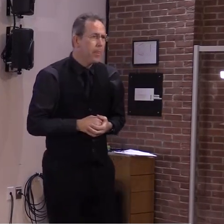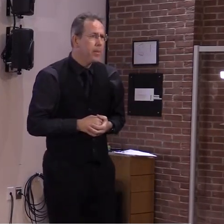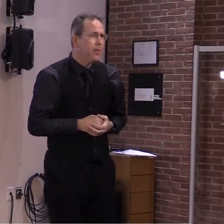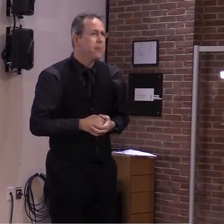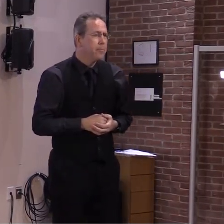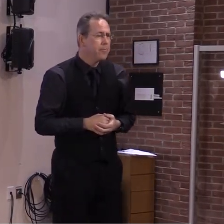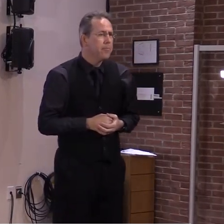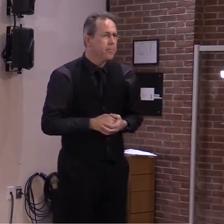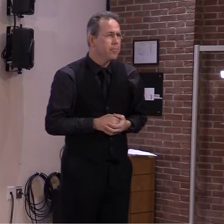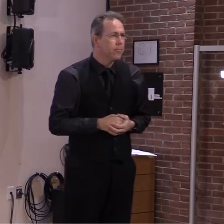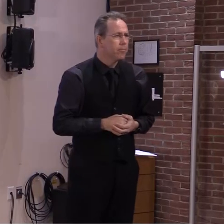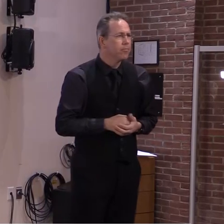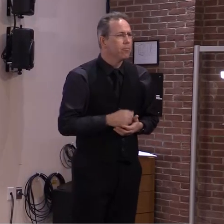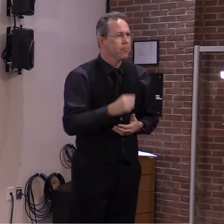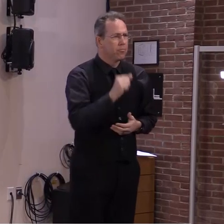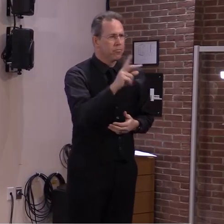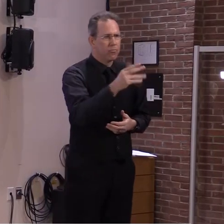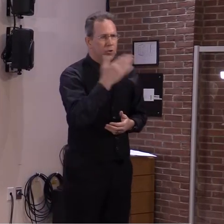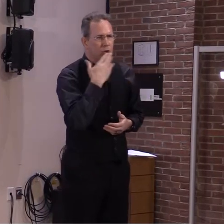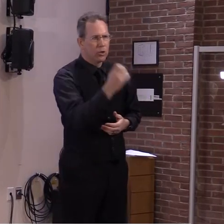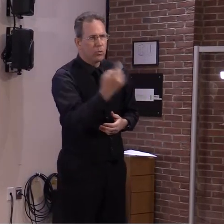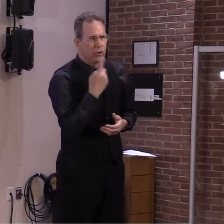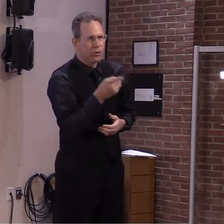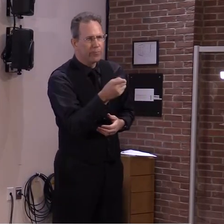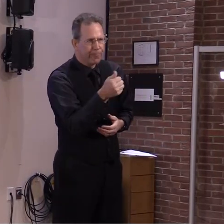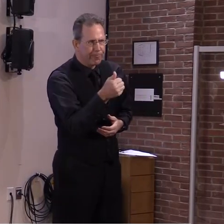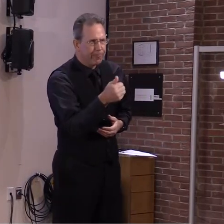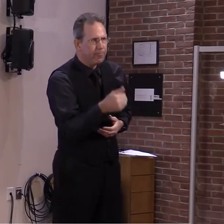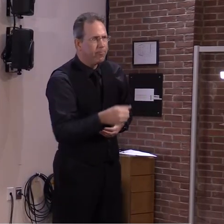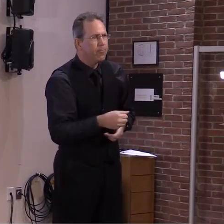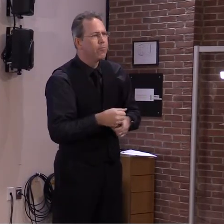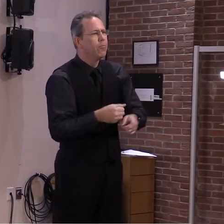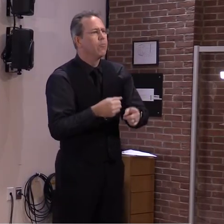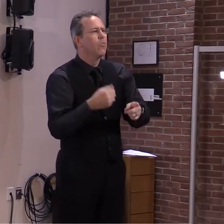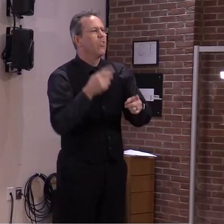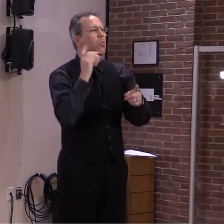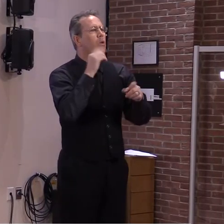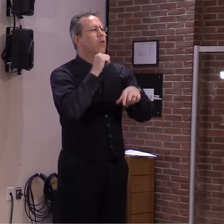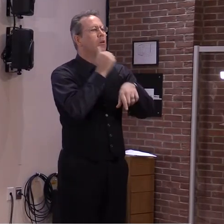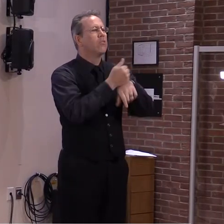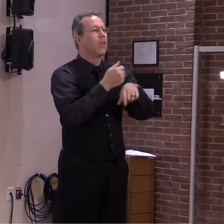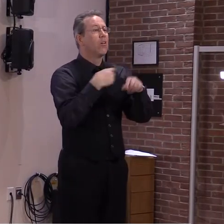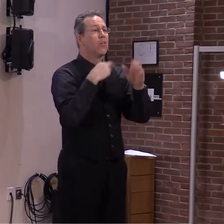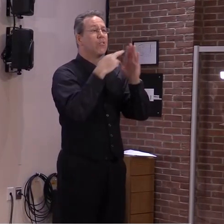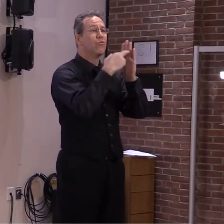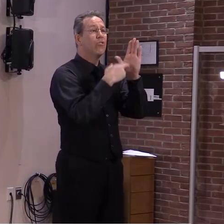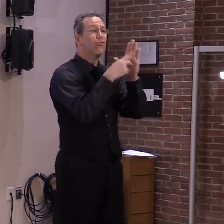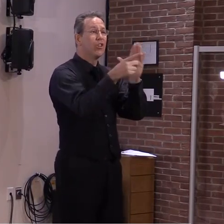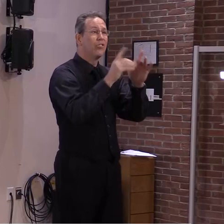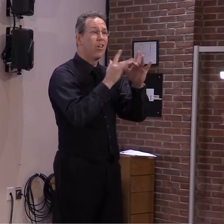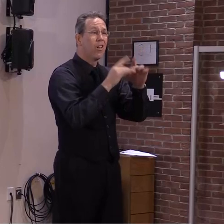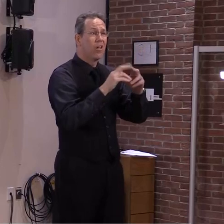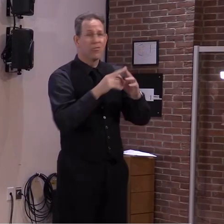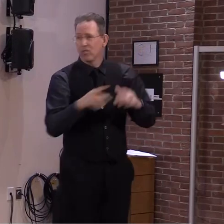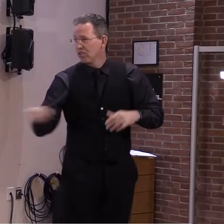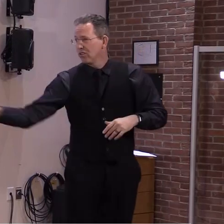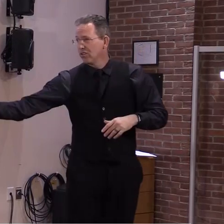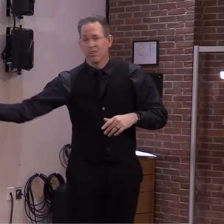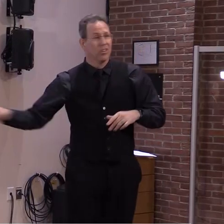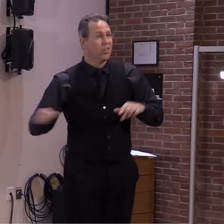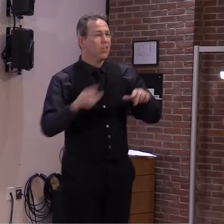Kat, that's a very good question. We are going to put onto the registration site, if we haven't already, and I'm just not sure